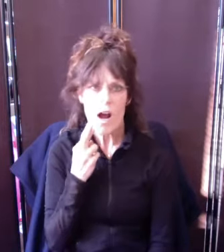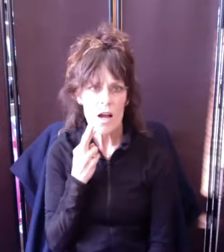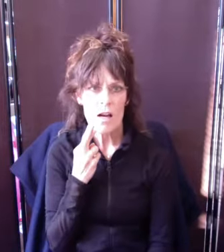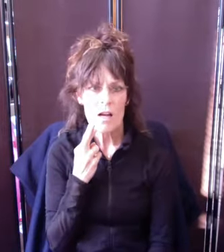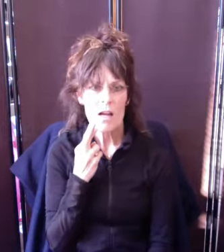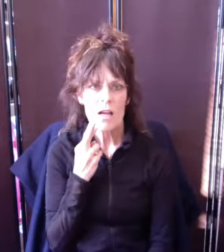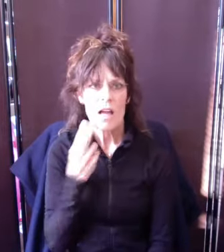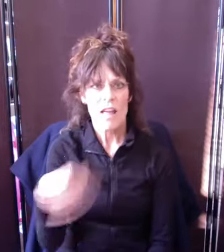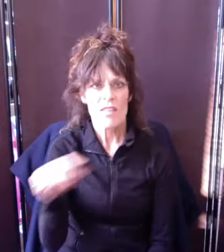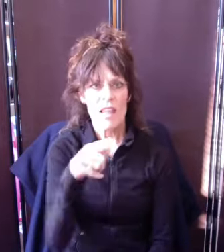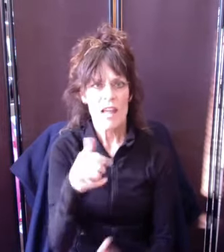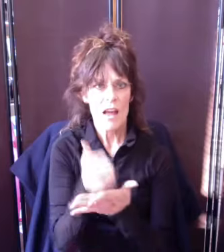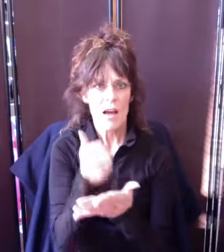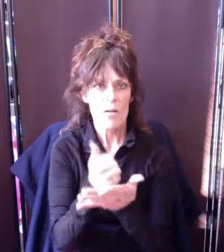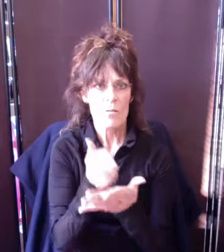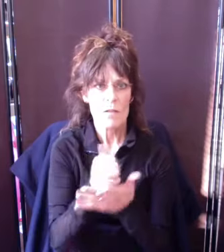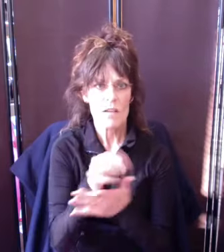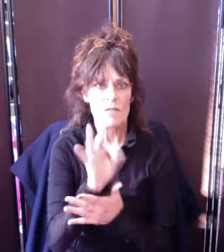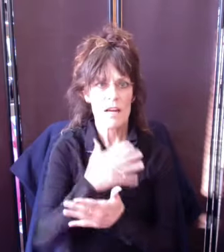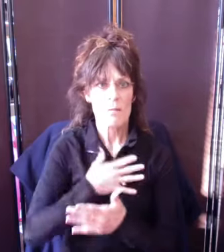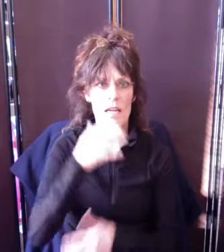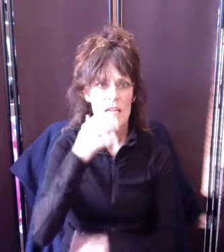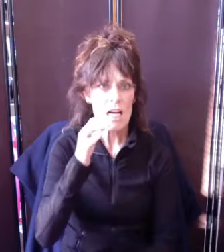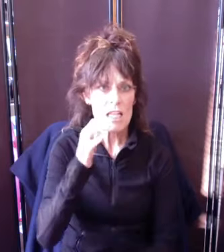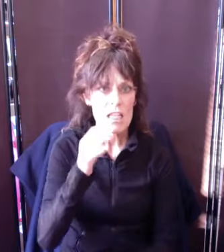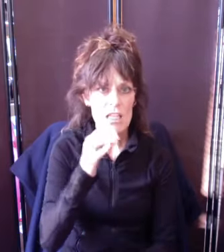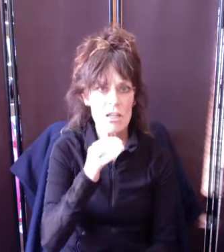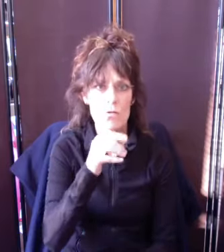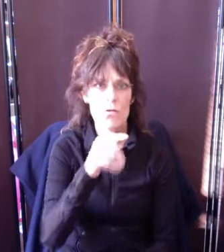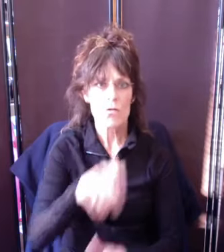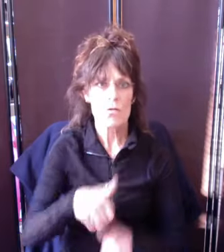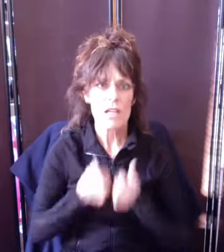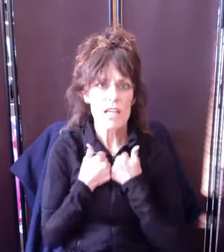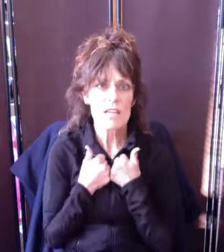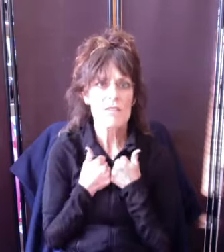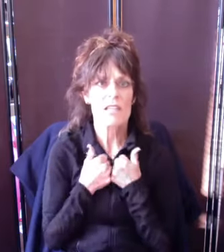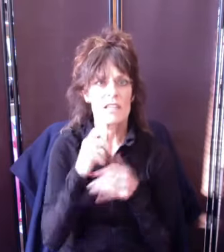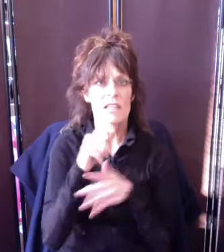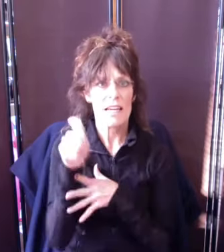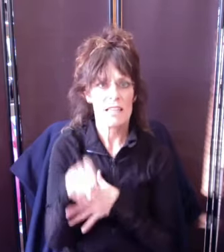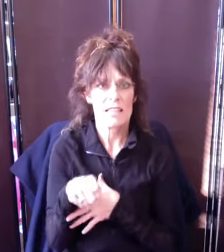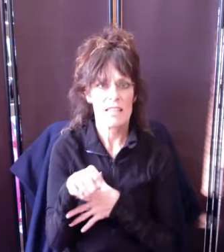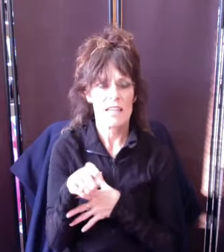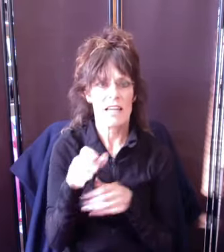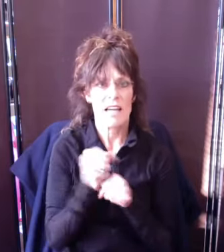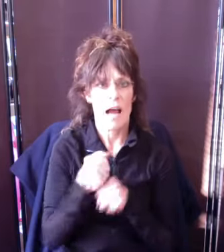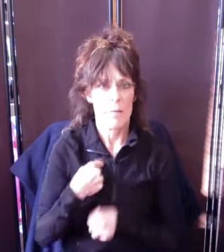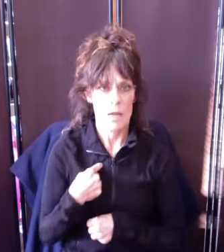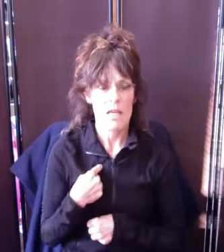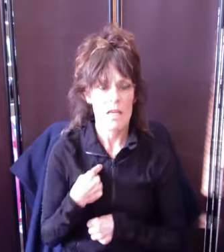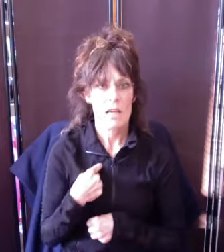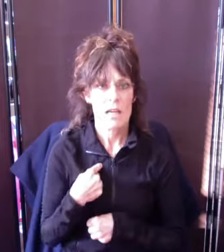me find my cousin who lived in Austin, who came and got me. And of course, being the adult child of